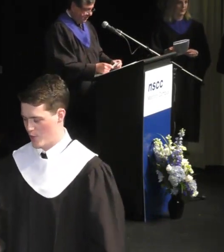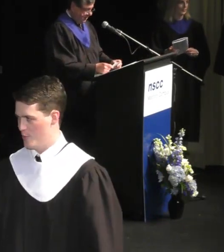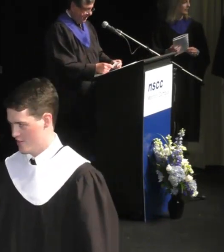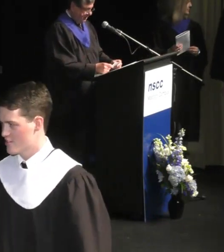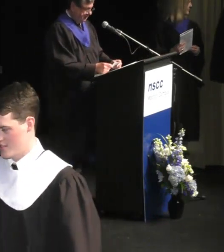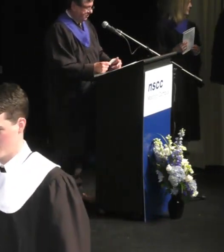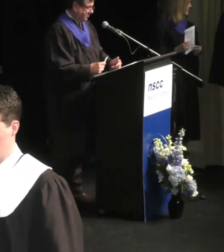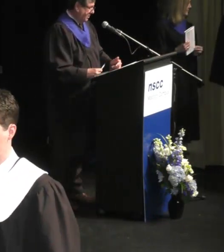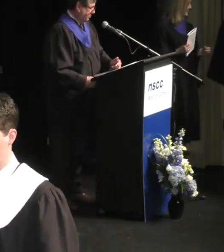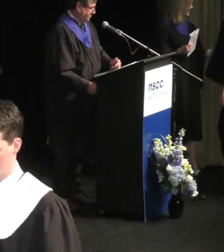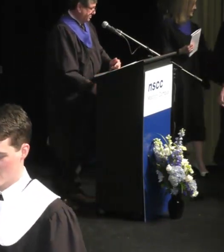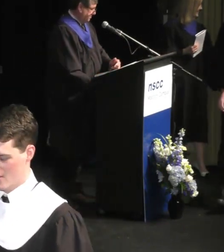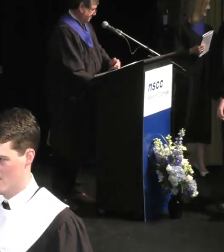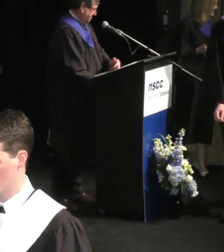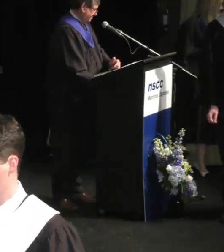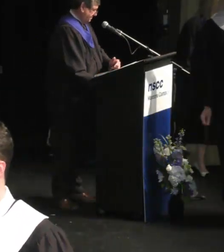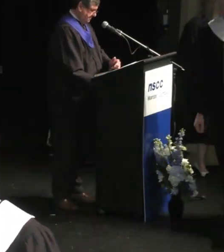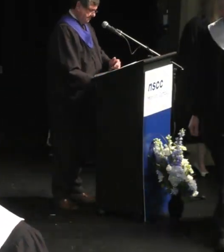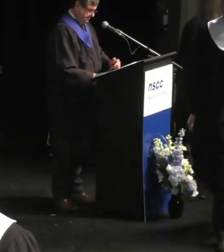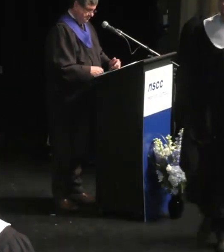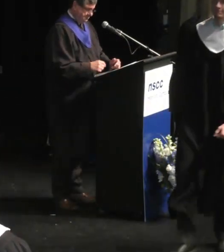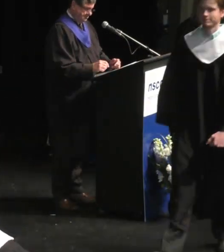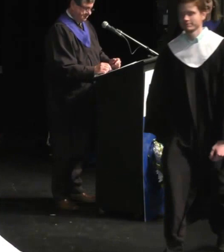Trevor McLean with honors.